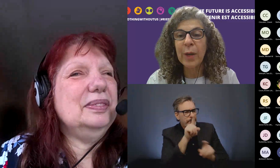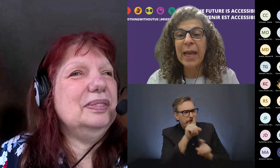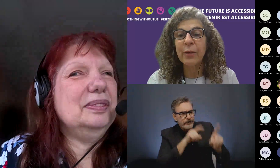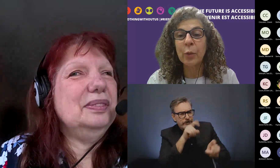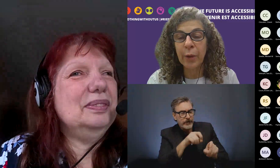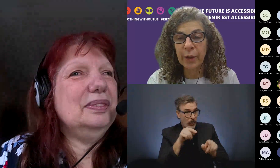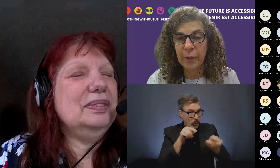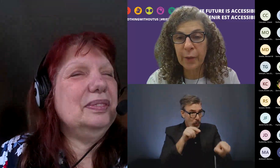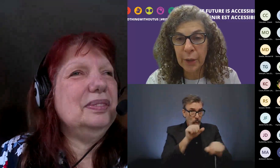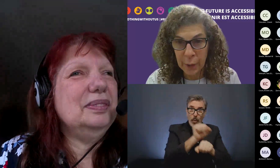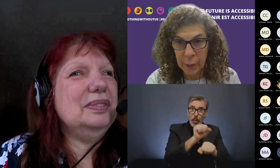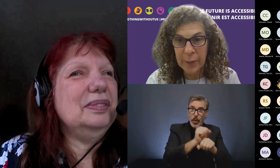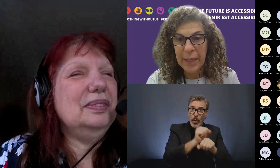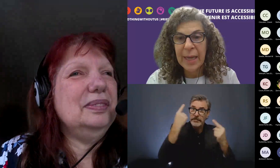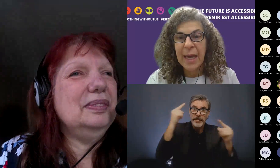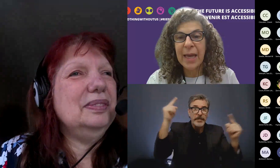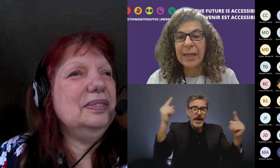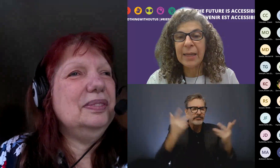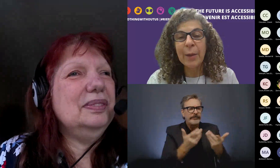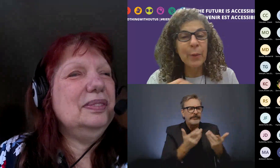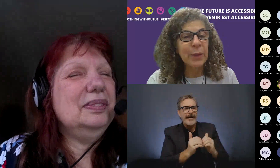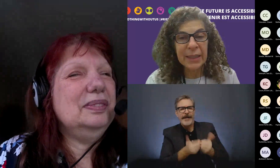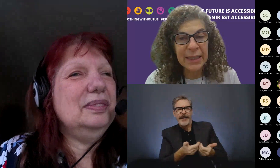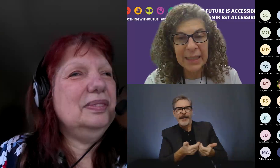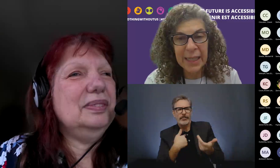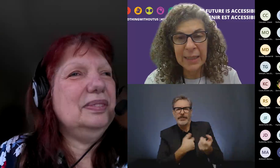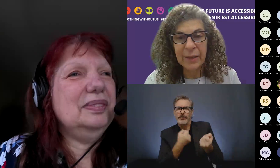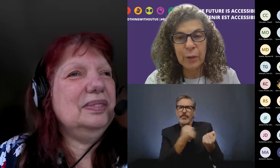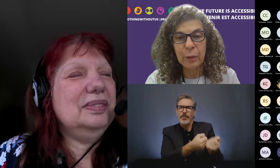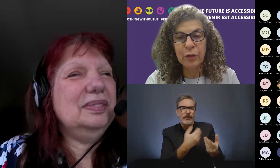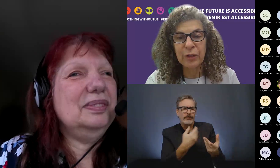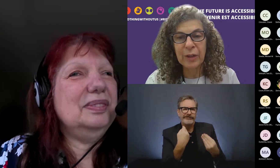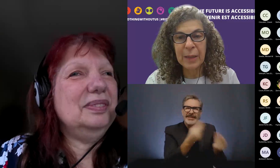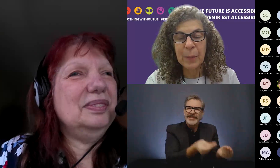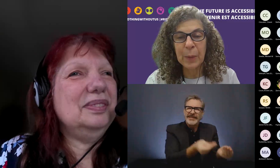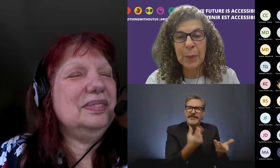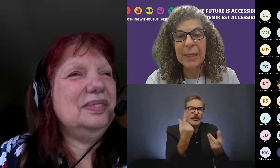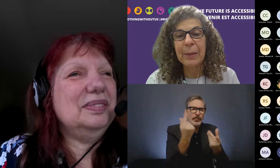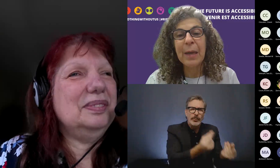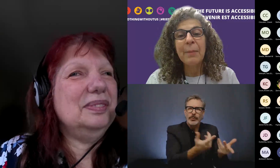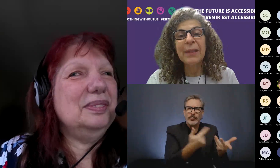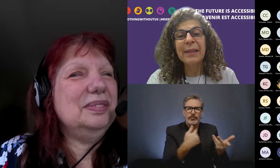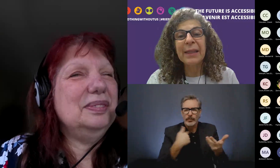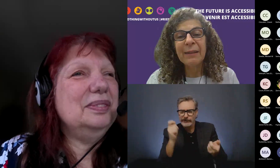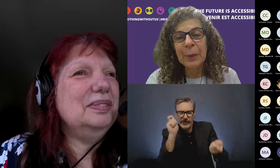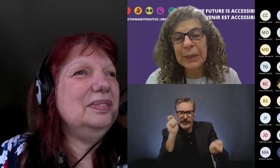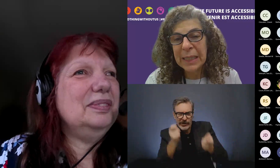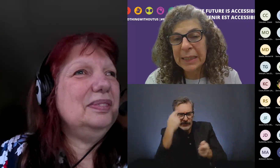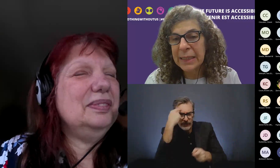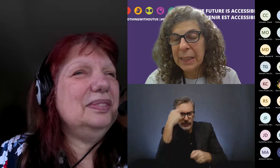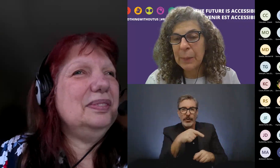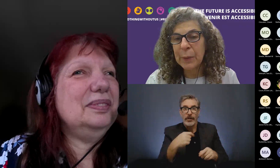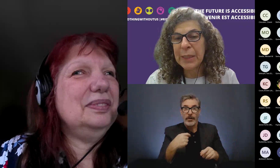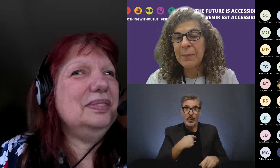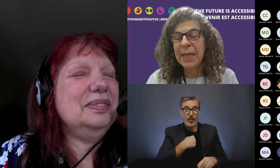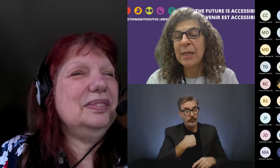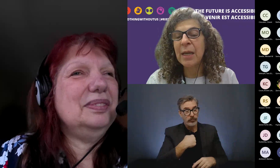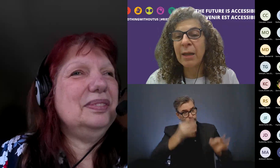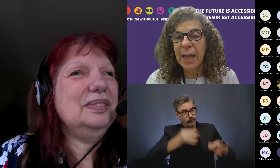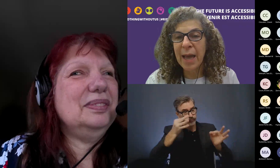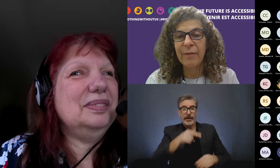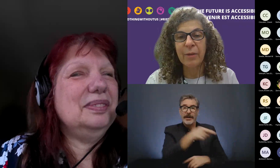work? What has worked for you? And I wouldn't dictate the solutions to the employee. But let's pretend that the